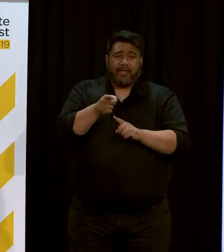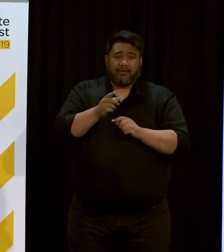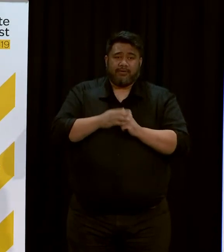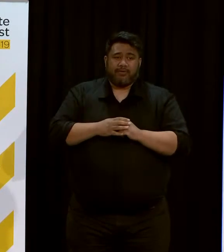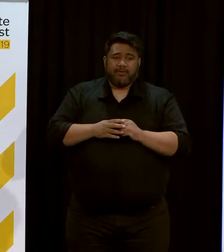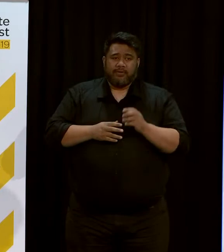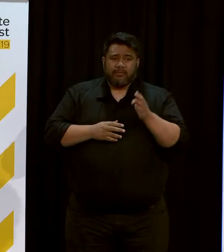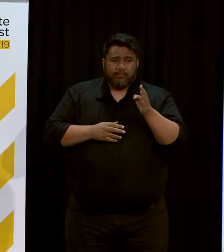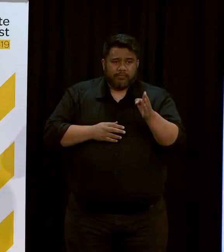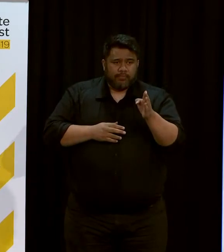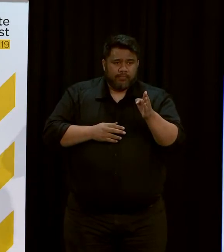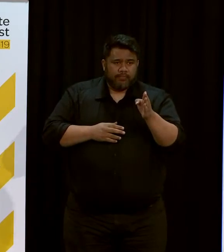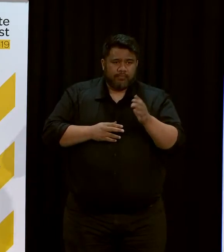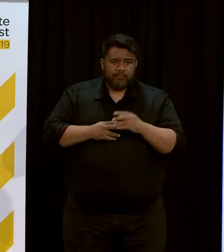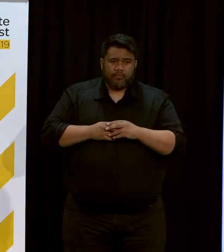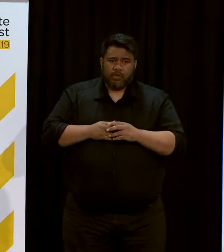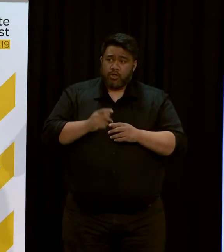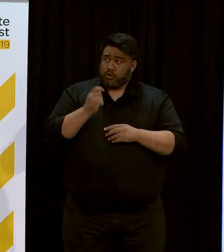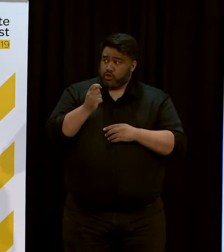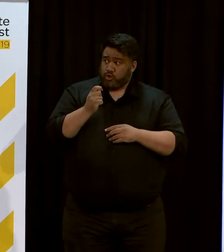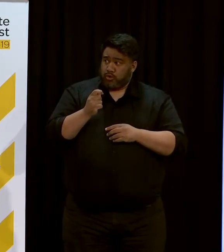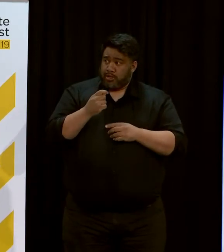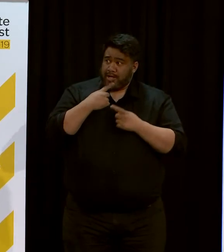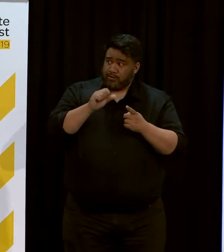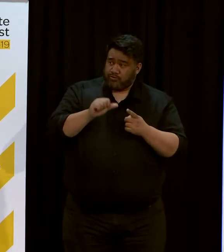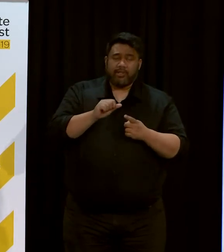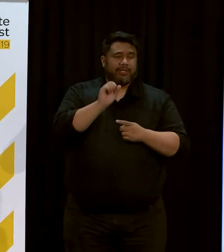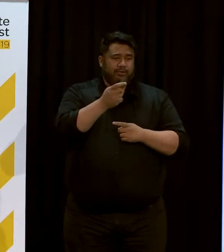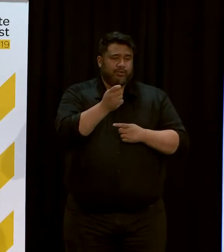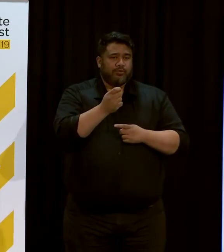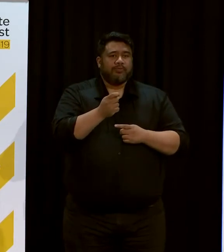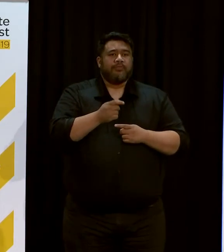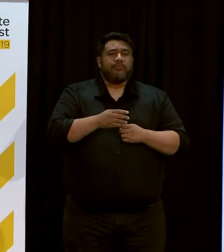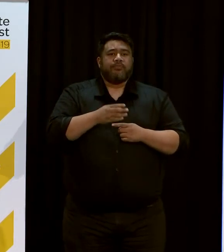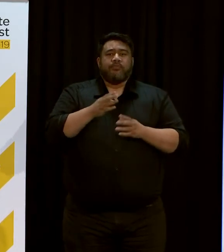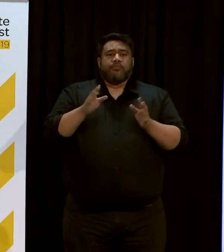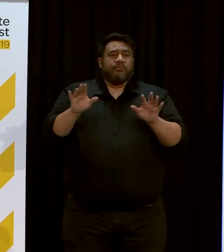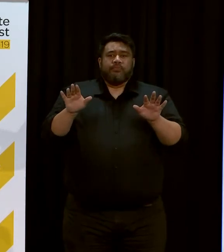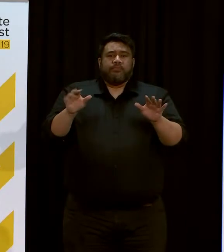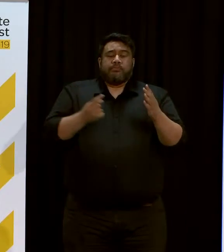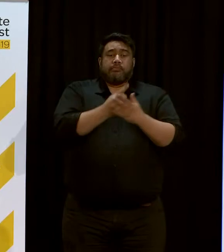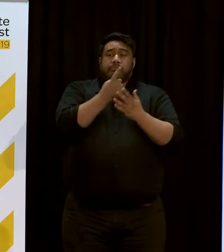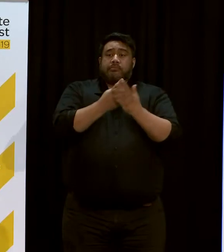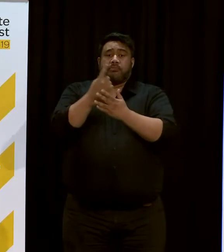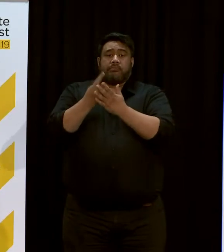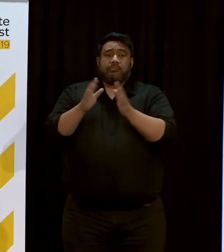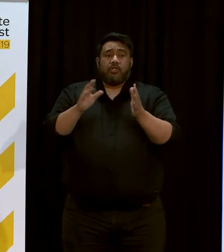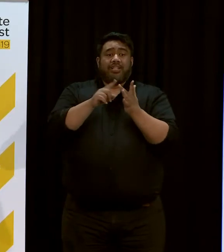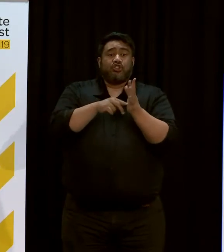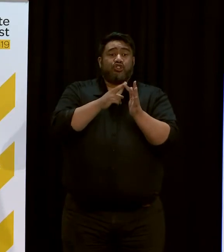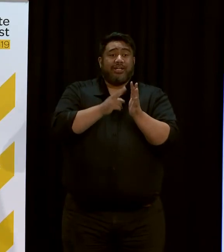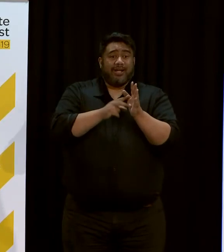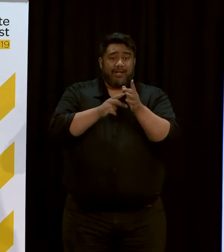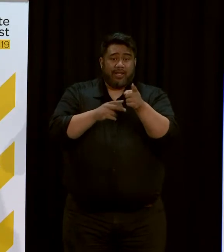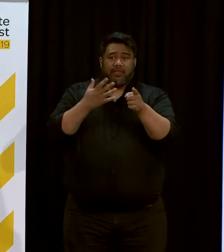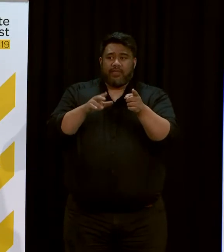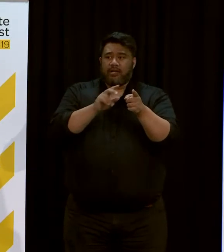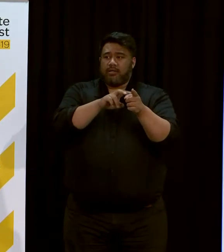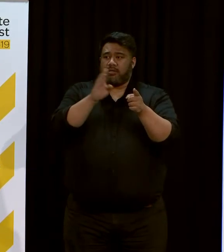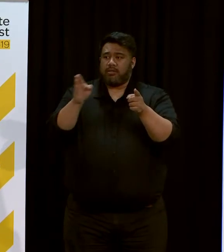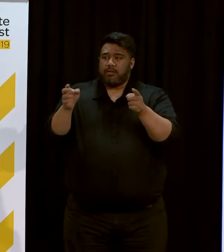imminently, right? That announcement should it's not too far away. So does that come to my colleague quickly, please? Does the government I'll come to you, and then I'm going to come to...